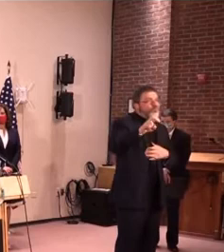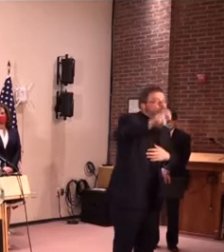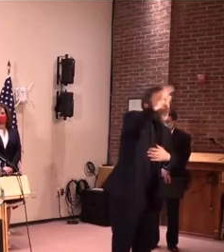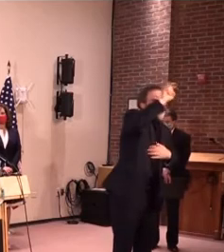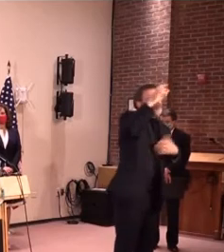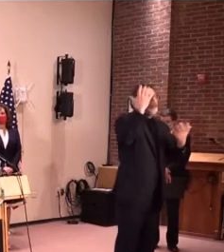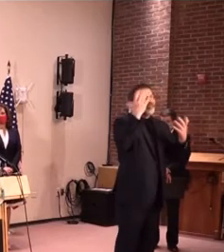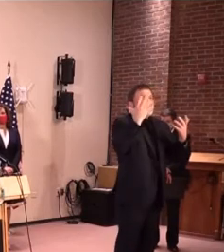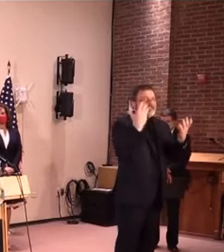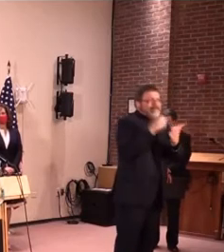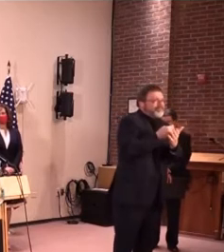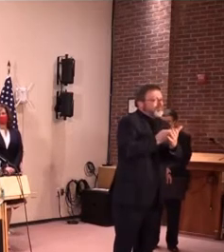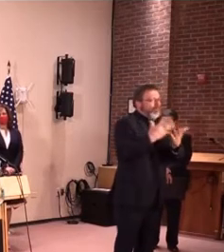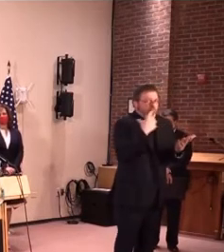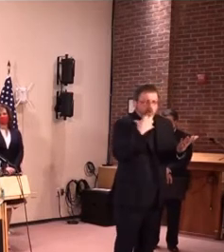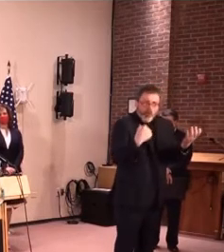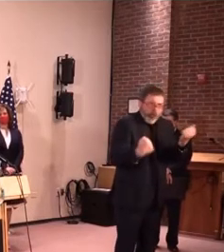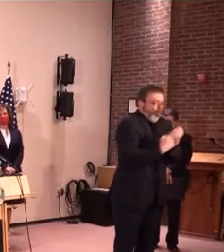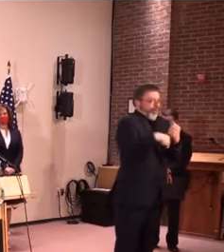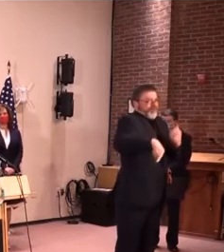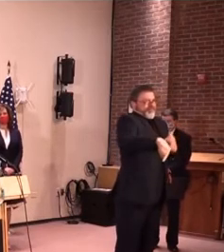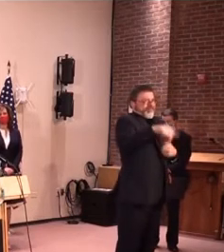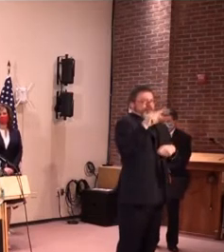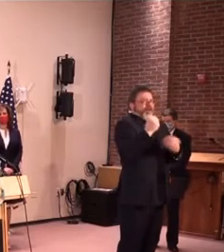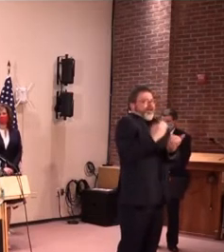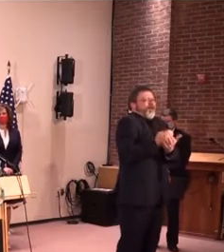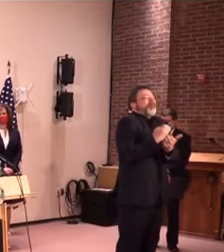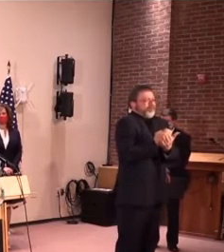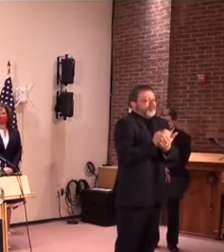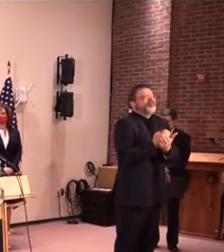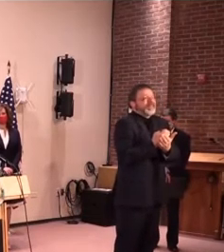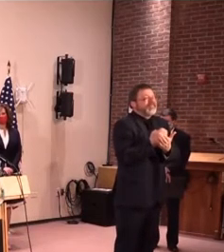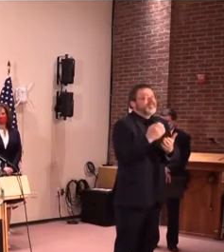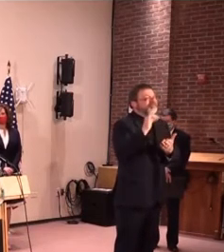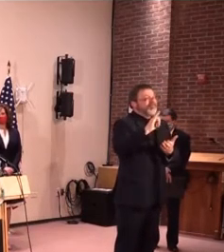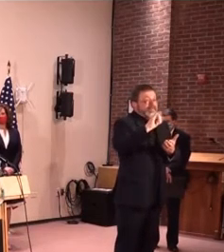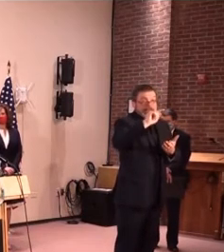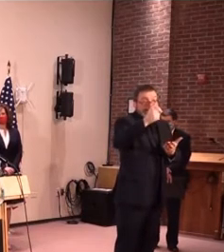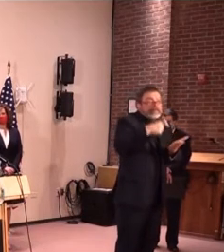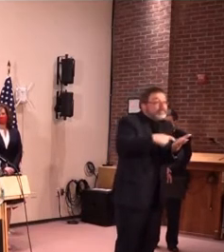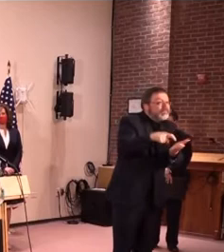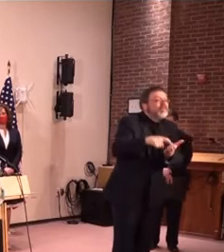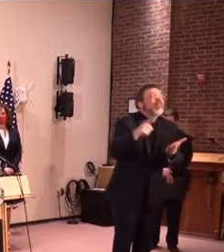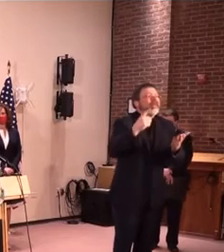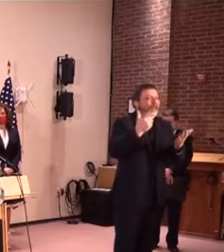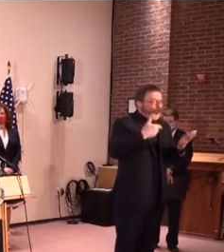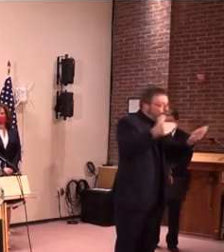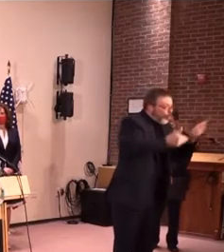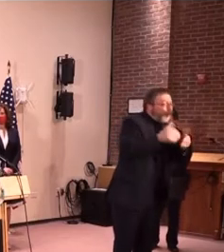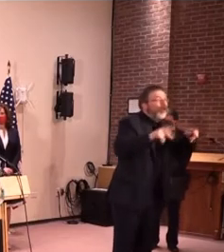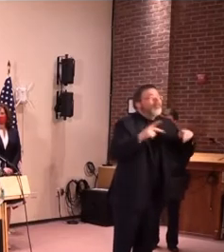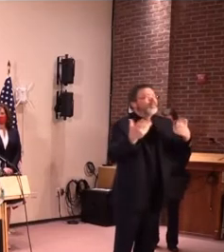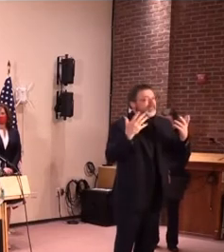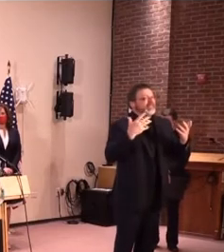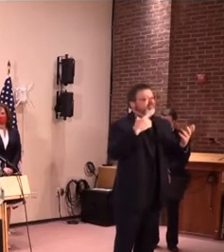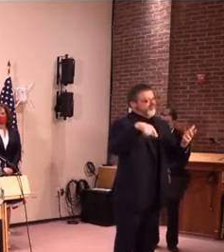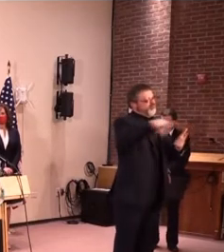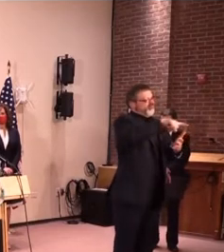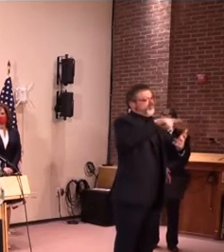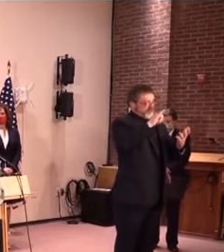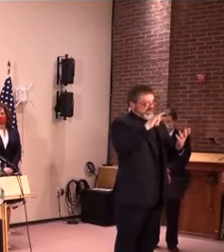Vermonters, pay taxes which fund important social services, and let's not forget all the